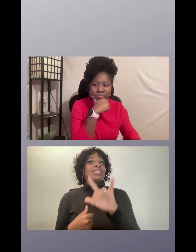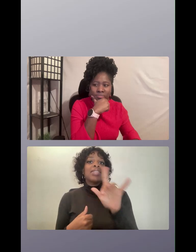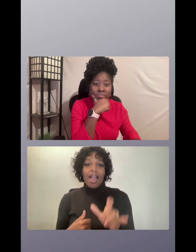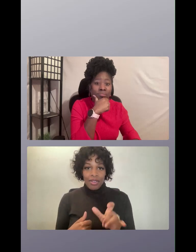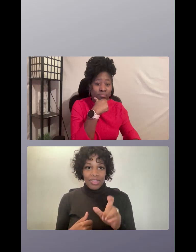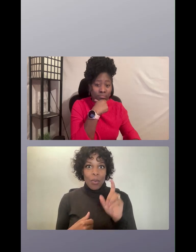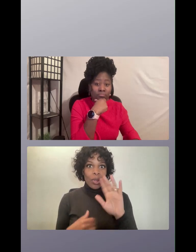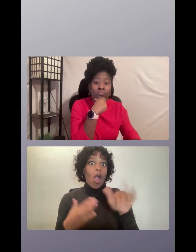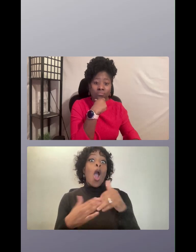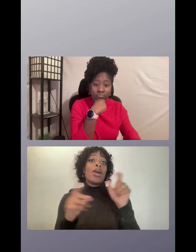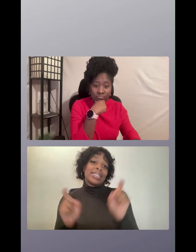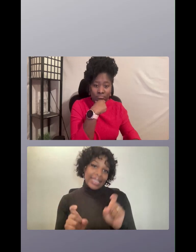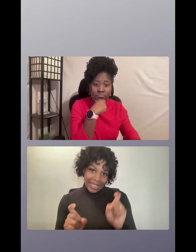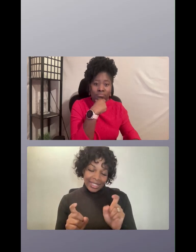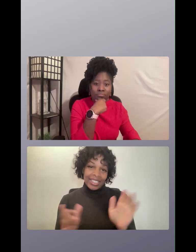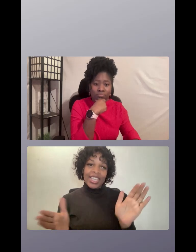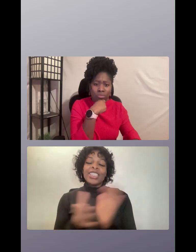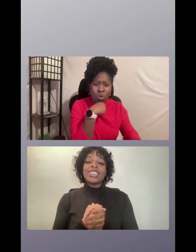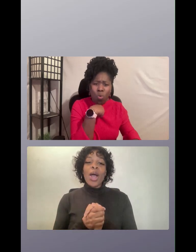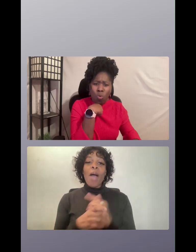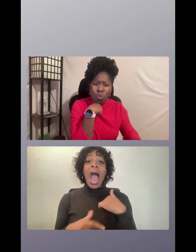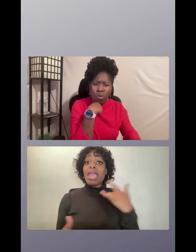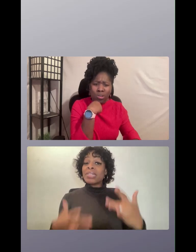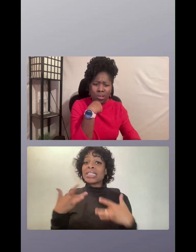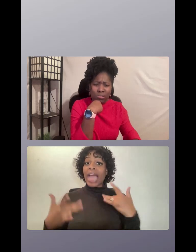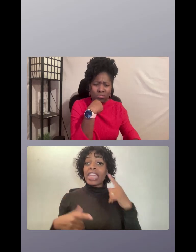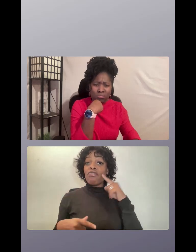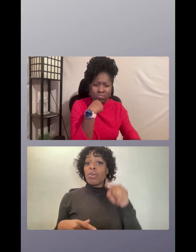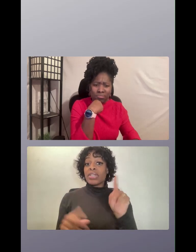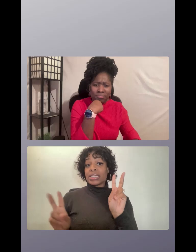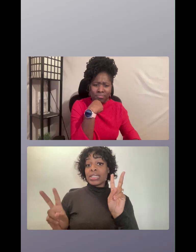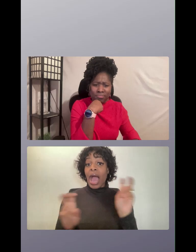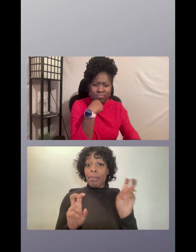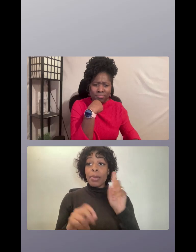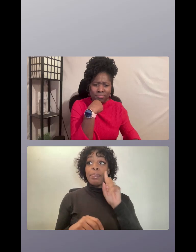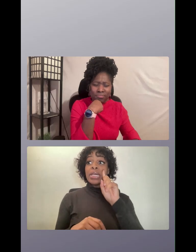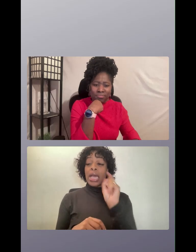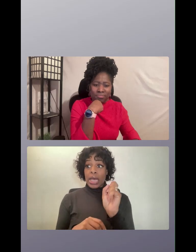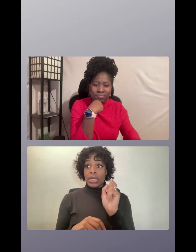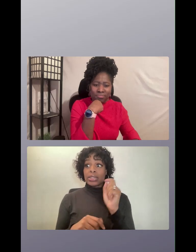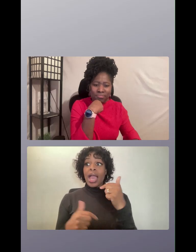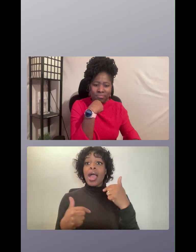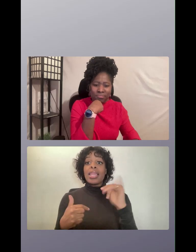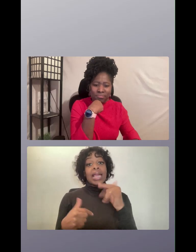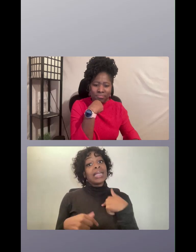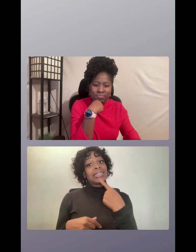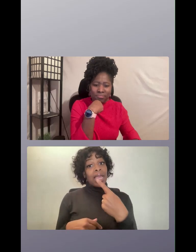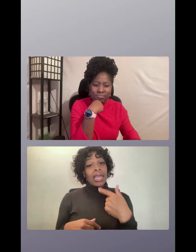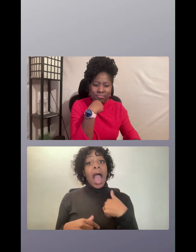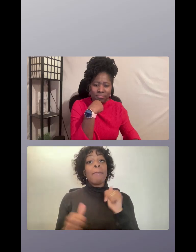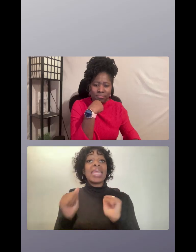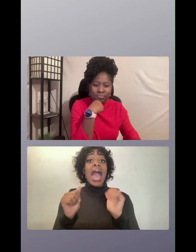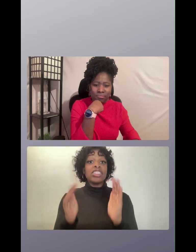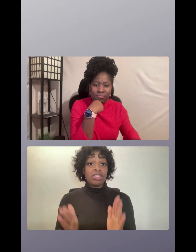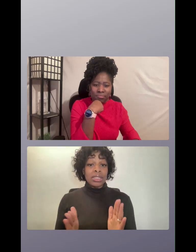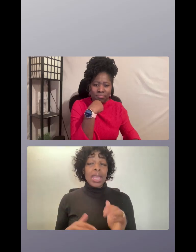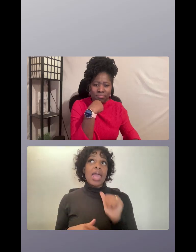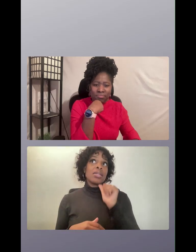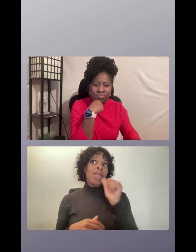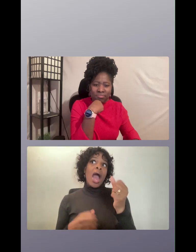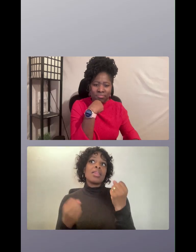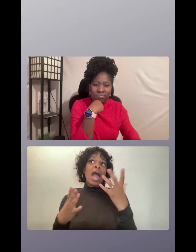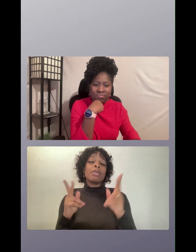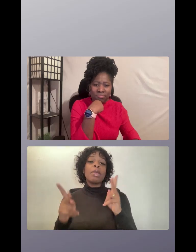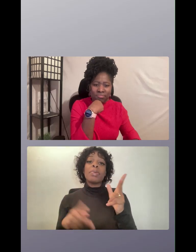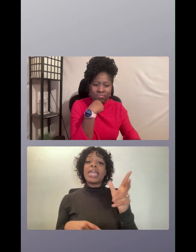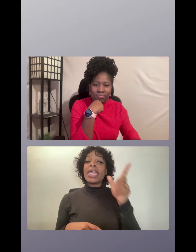it's a lifestyle that we all need it. So I'm excited for this topic because, like I said, I'm an actress,